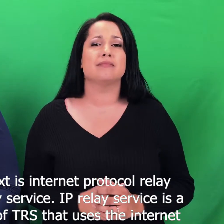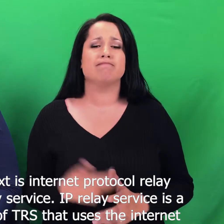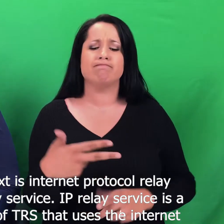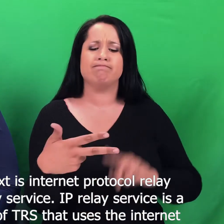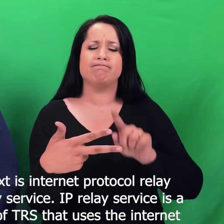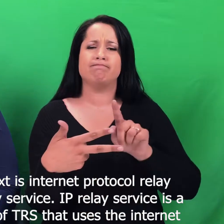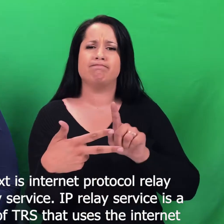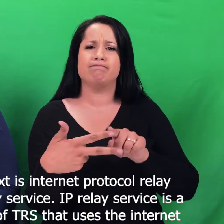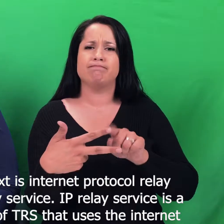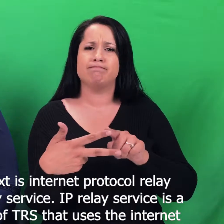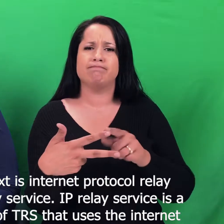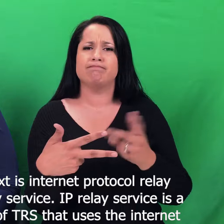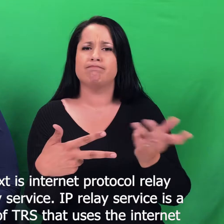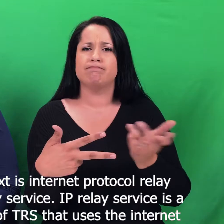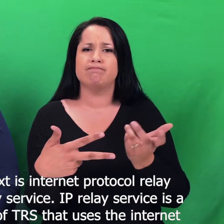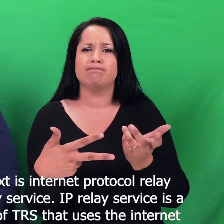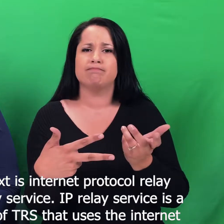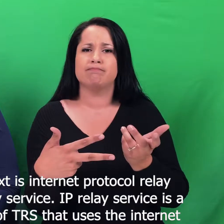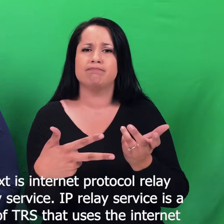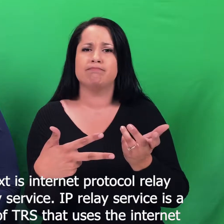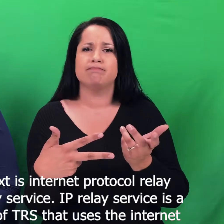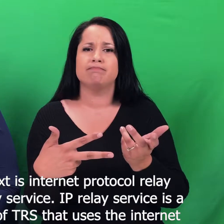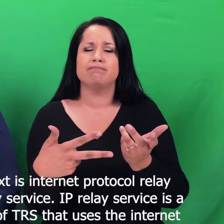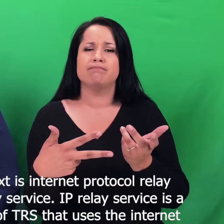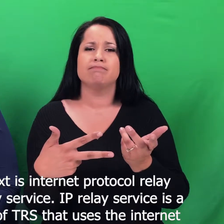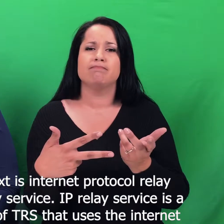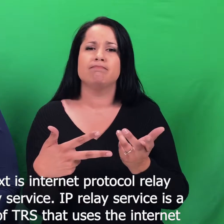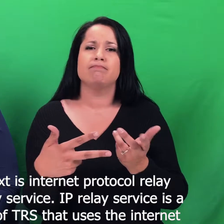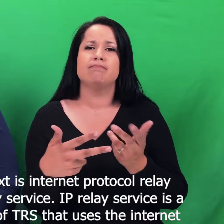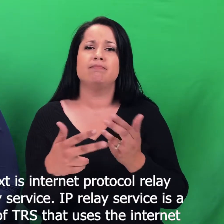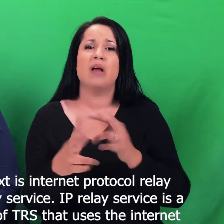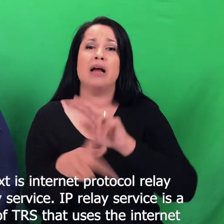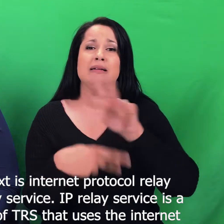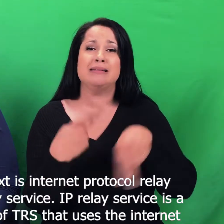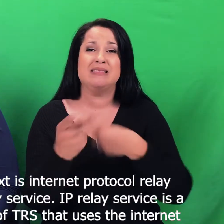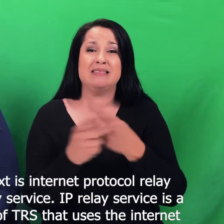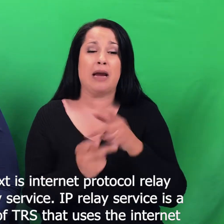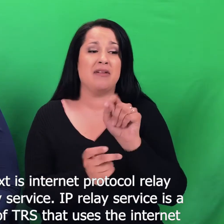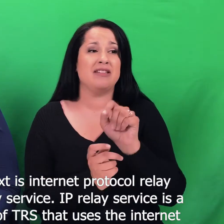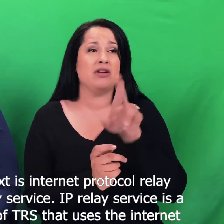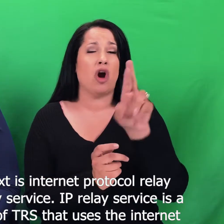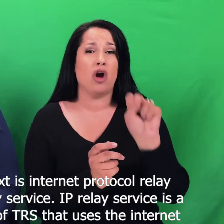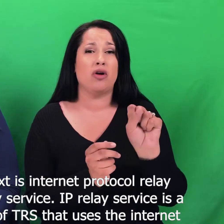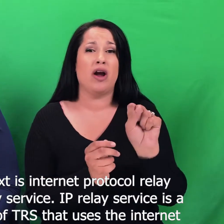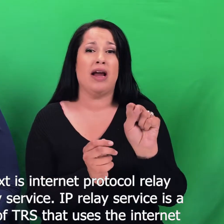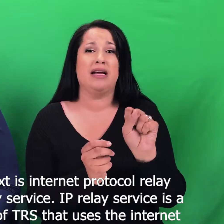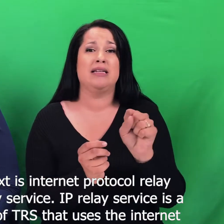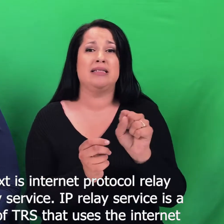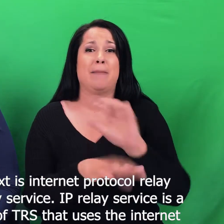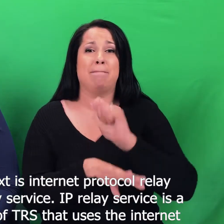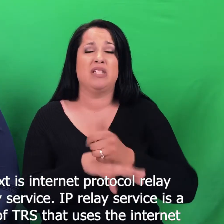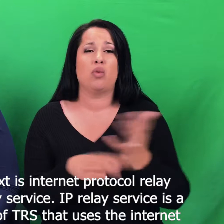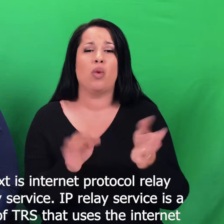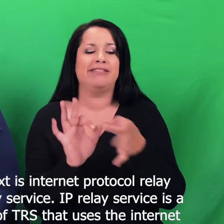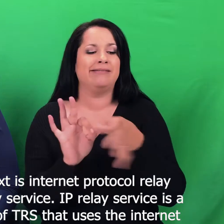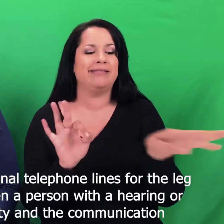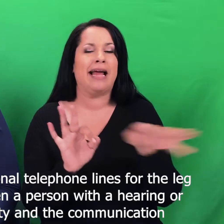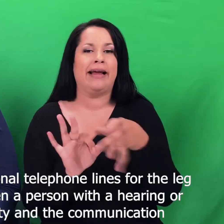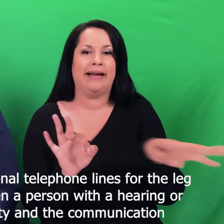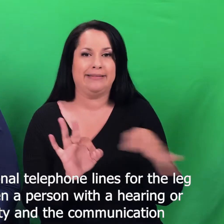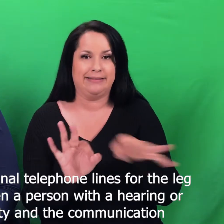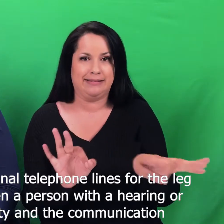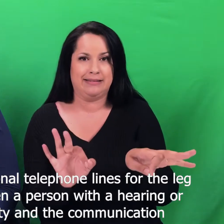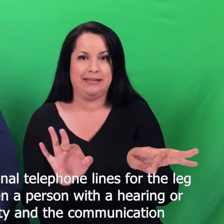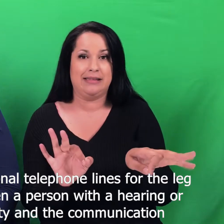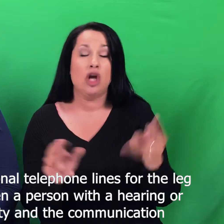IP Relay Service is a text-based form of TRS that uses the internet